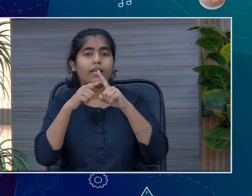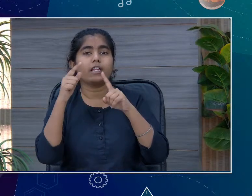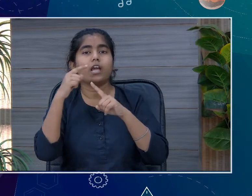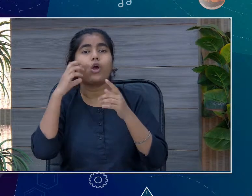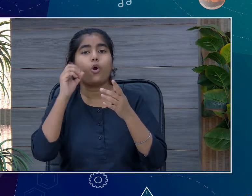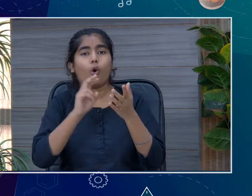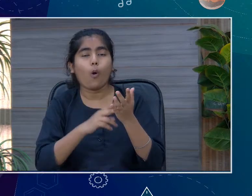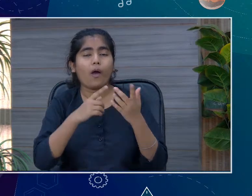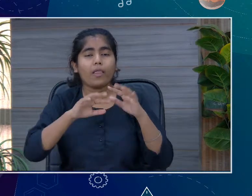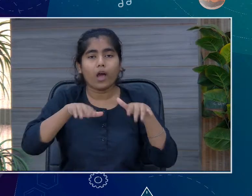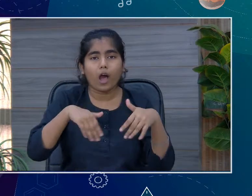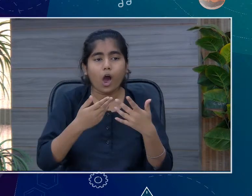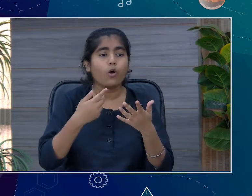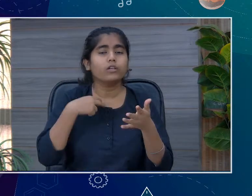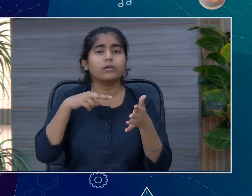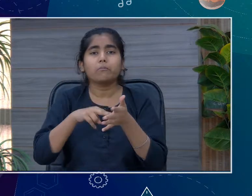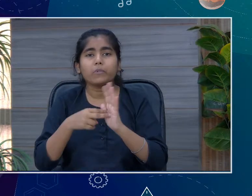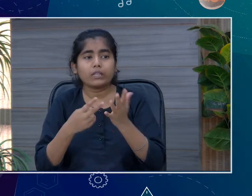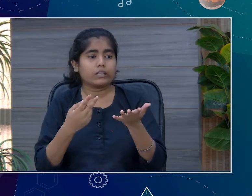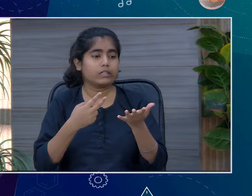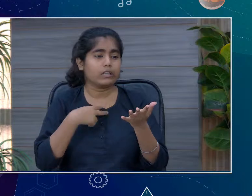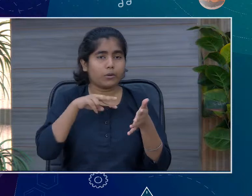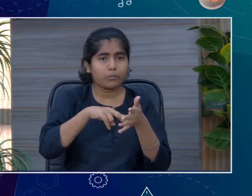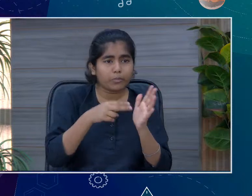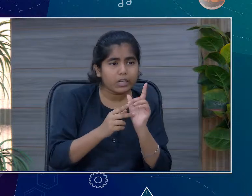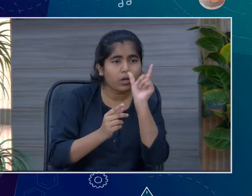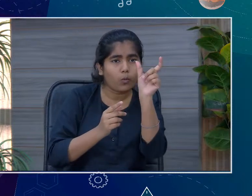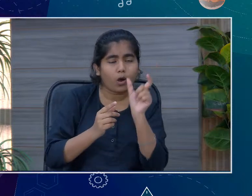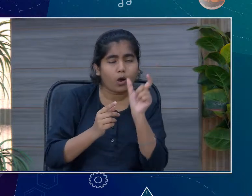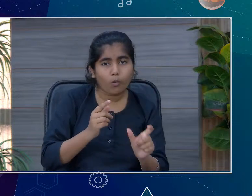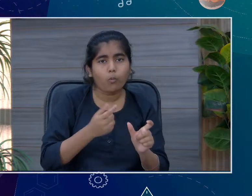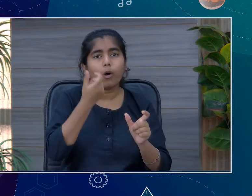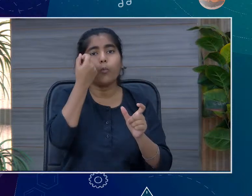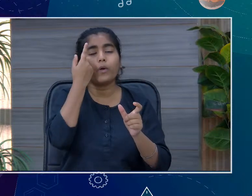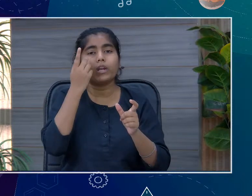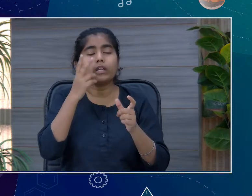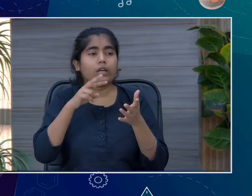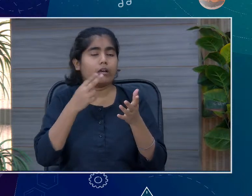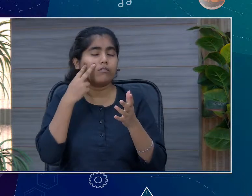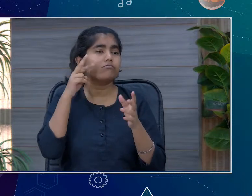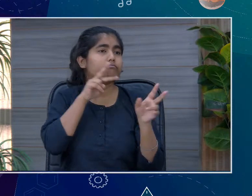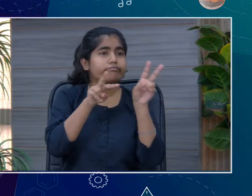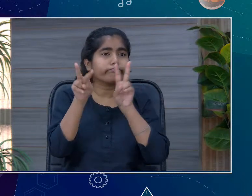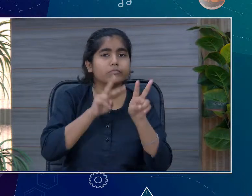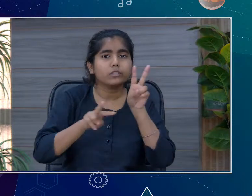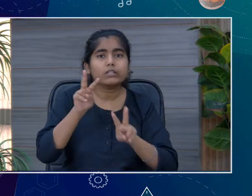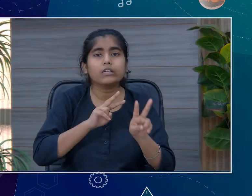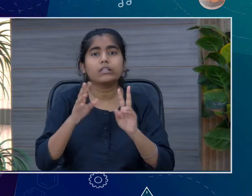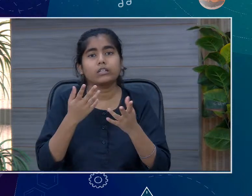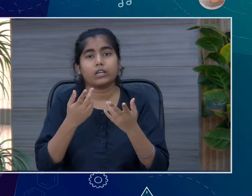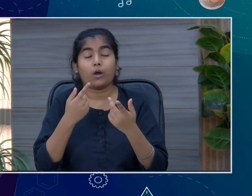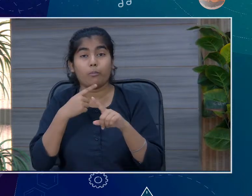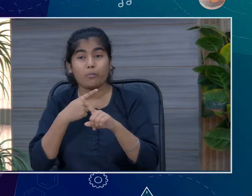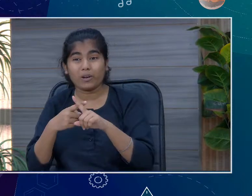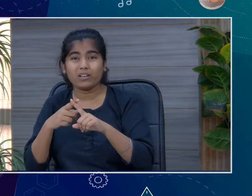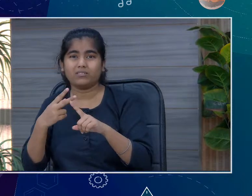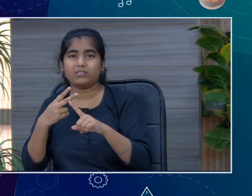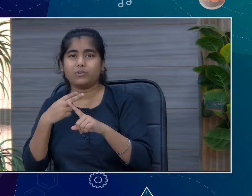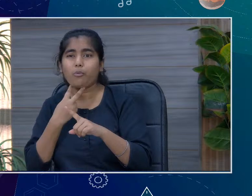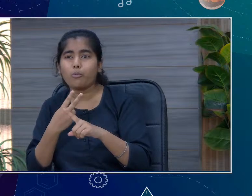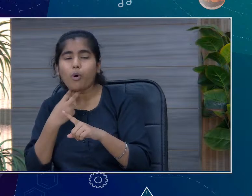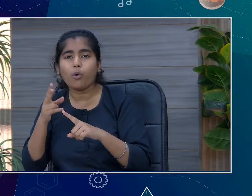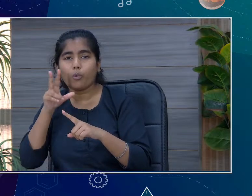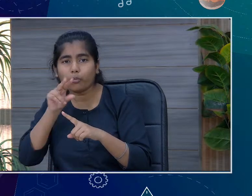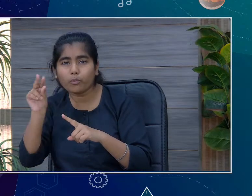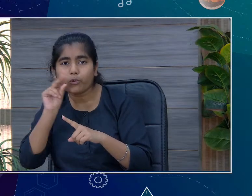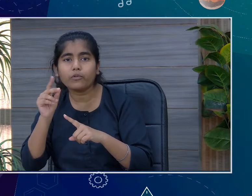world, making meaning, making sense of what they see in this world. Therefore, language, be it sign or speech, the input